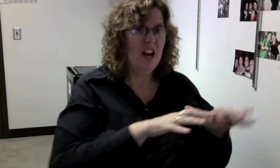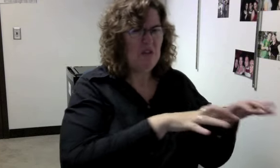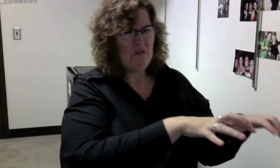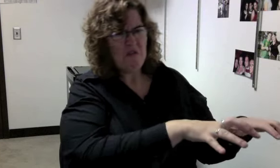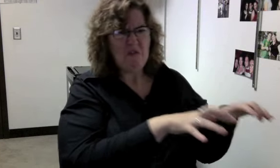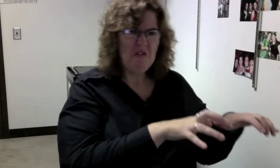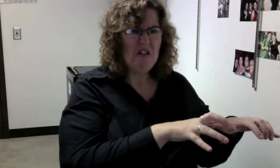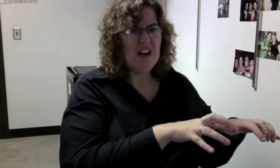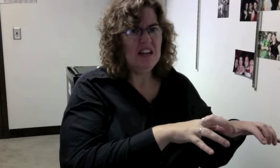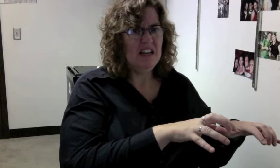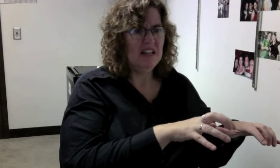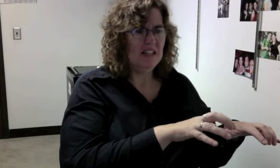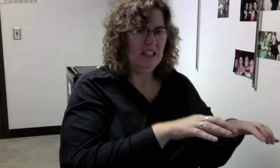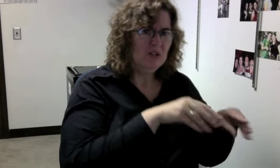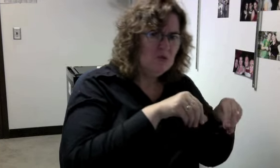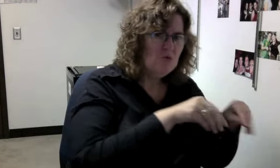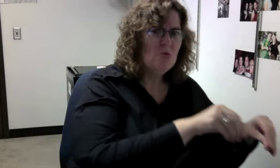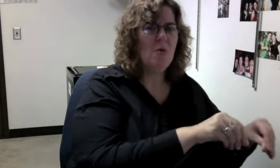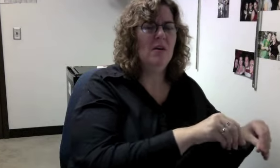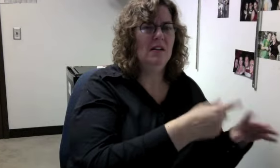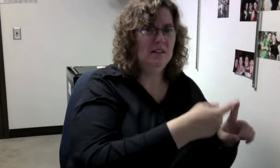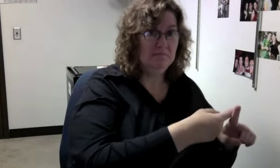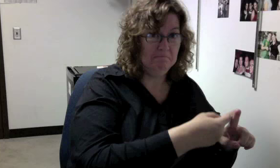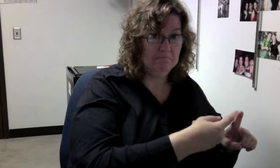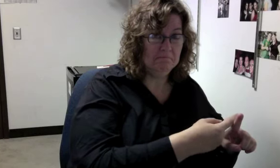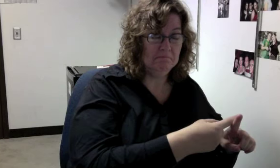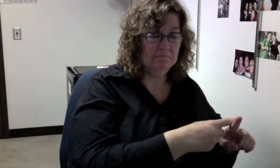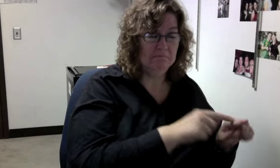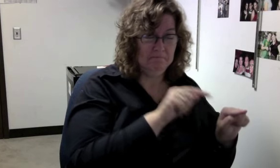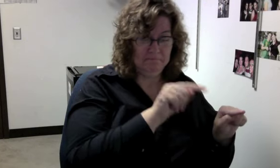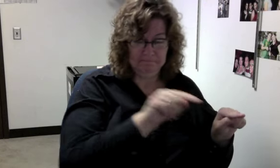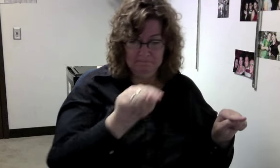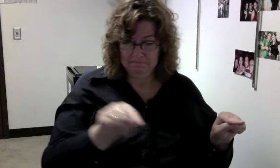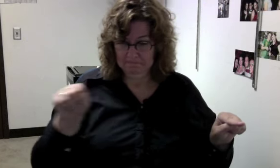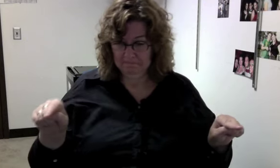different temperatures. And as your results, you may find one